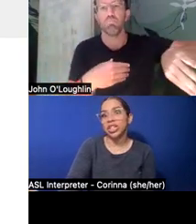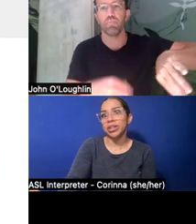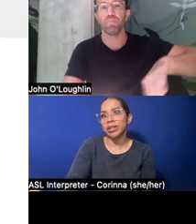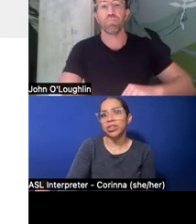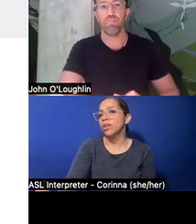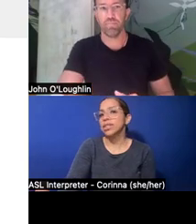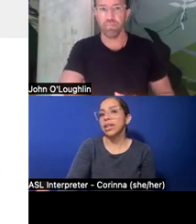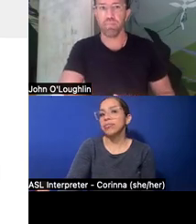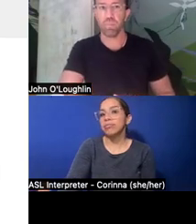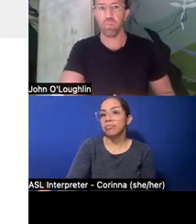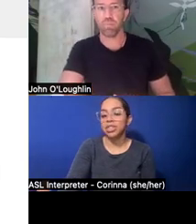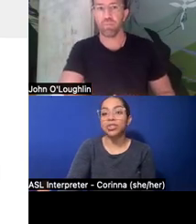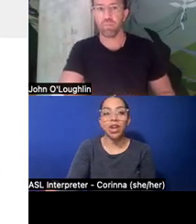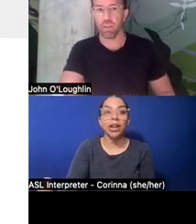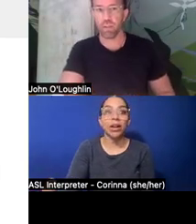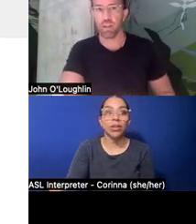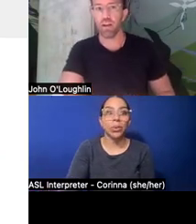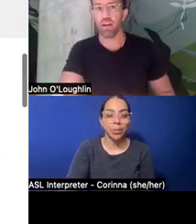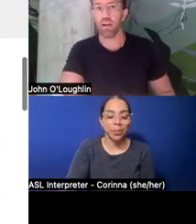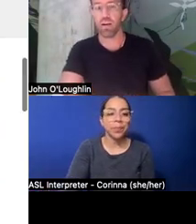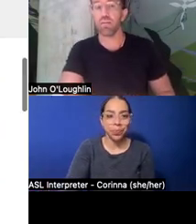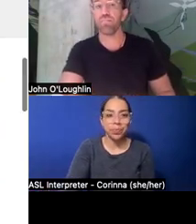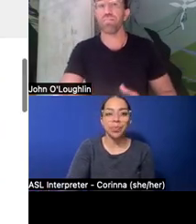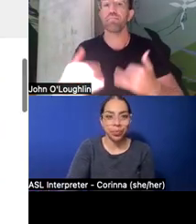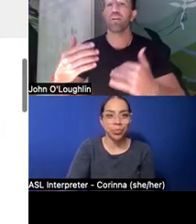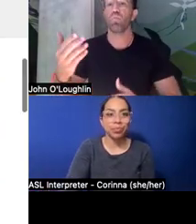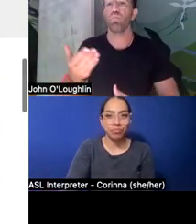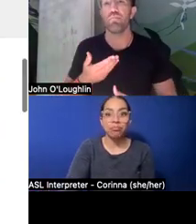use the dictionary, then you're all set. It means you've gotten it out of the way.